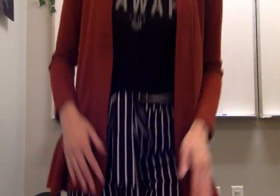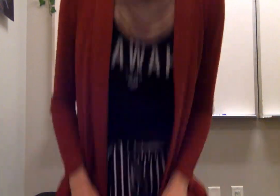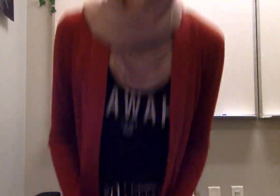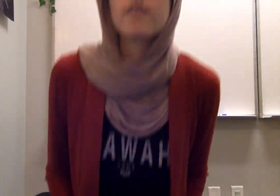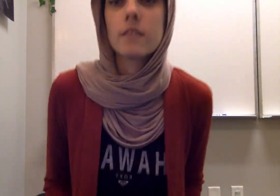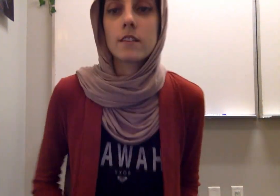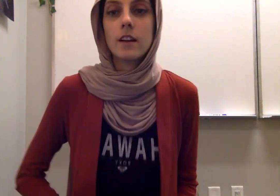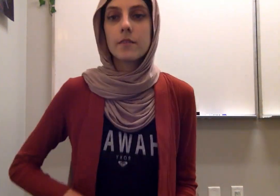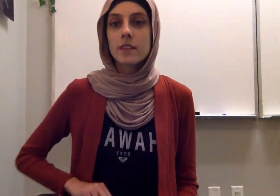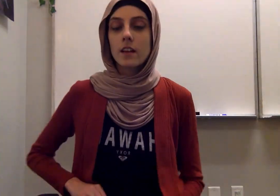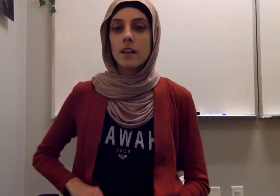Okay.